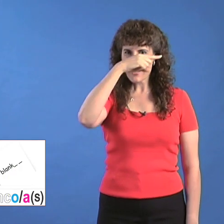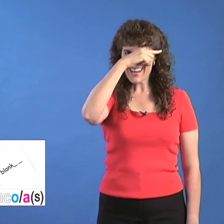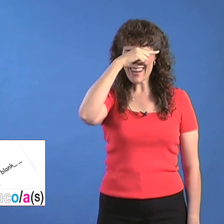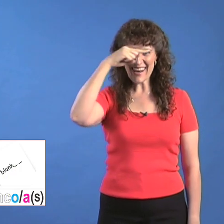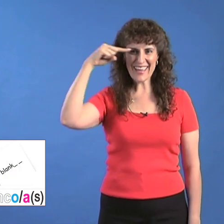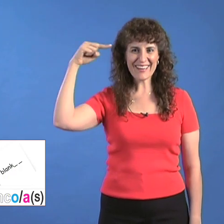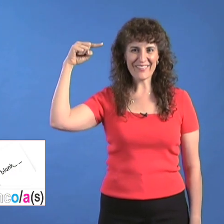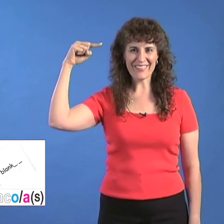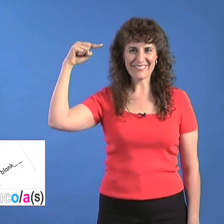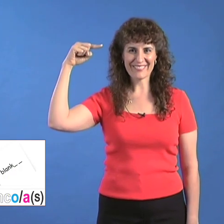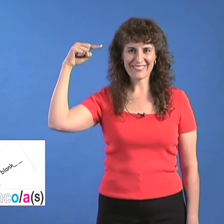Negro,